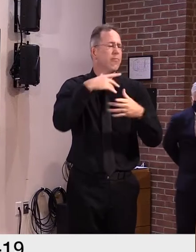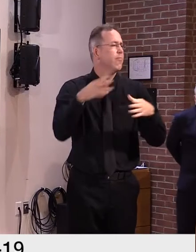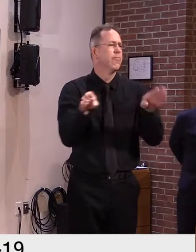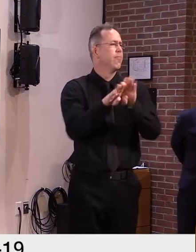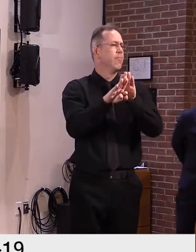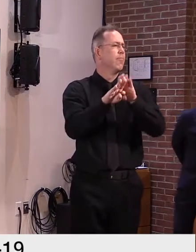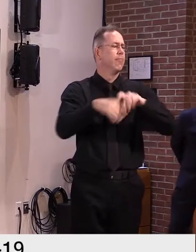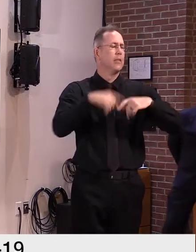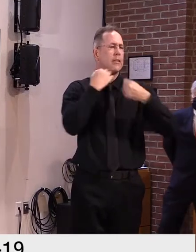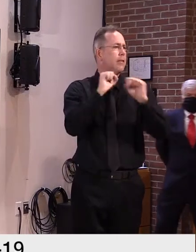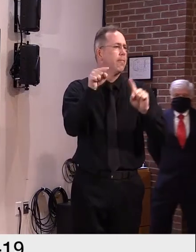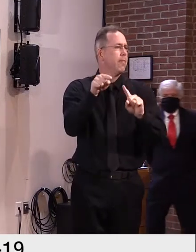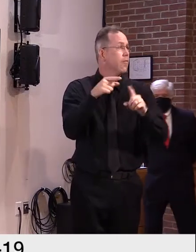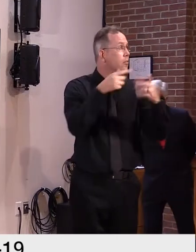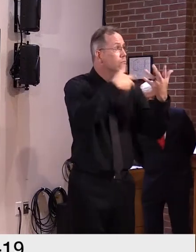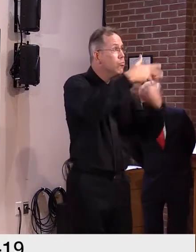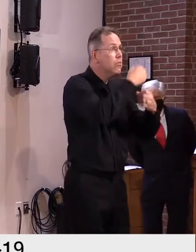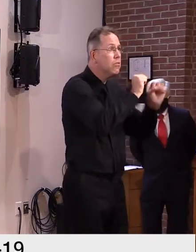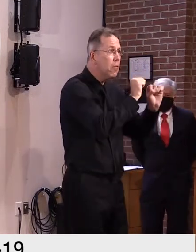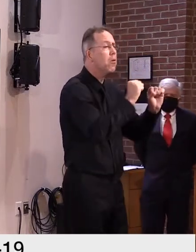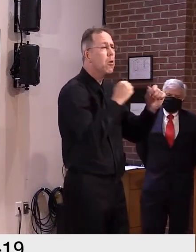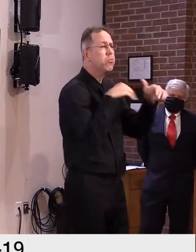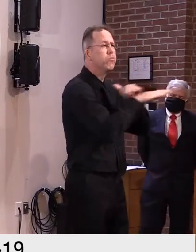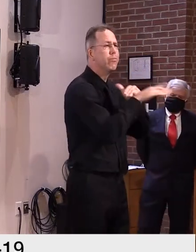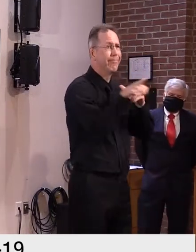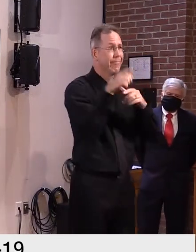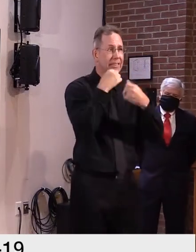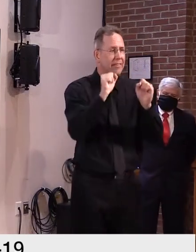Aaron, BT Digger.